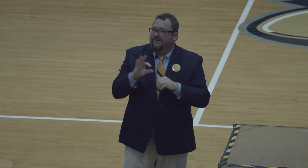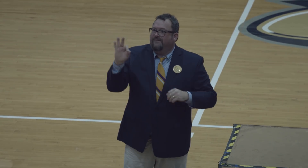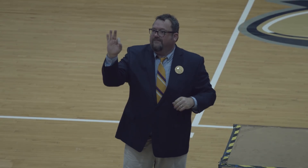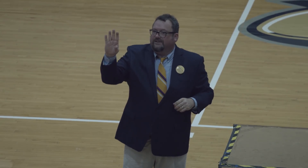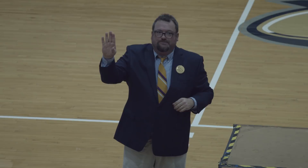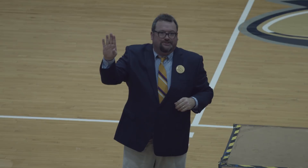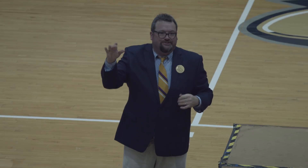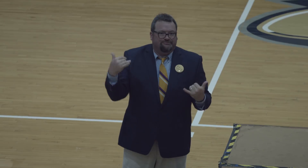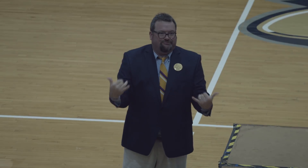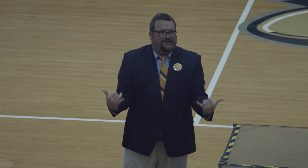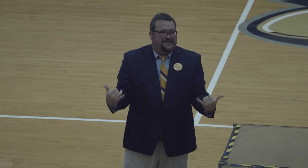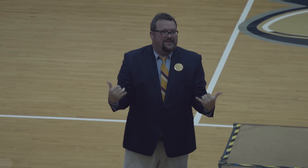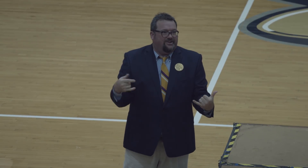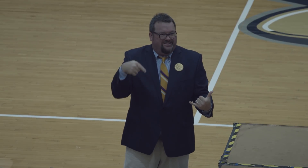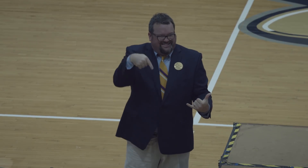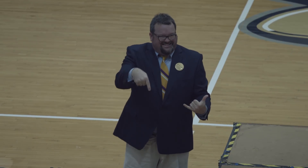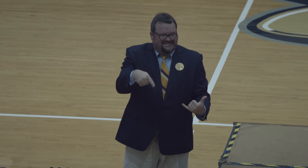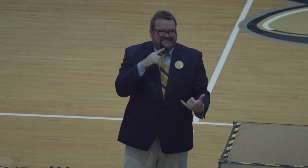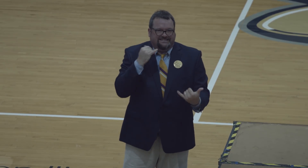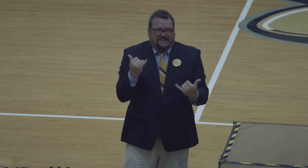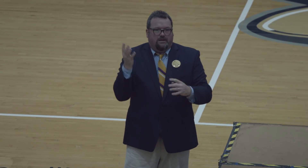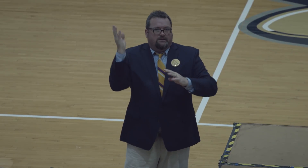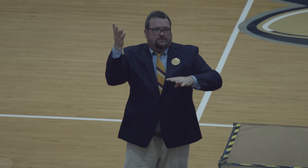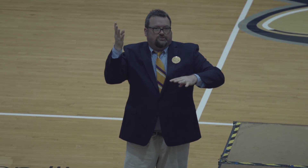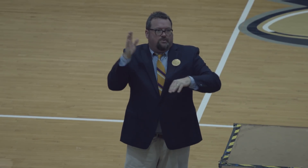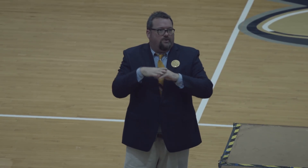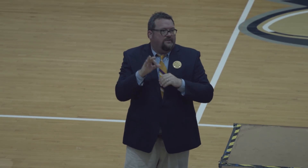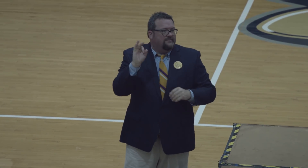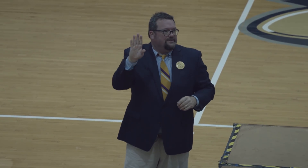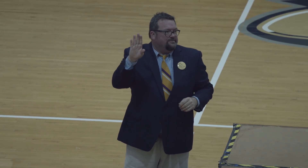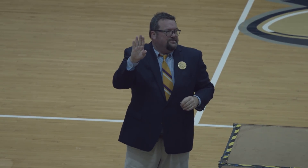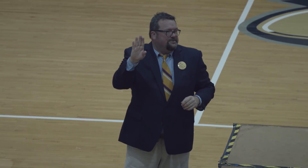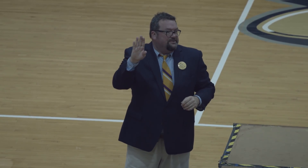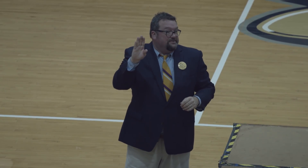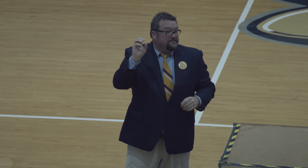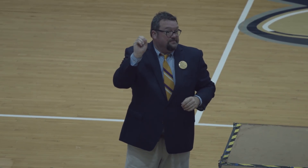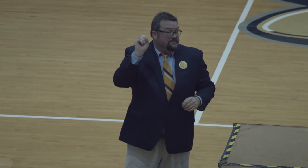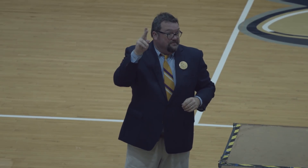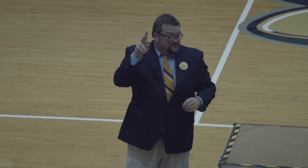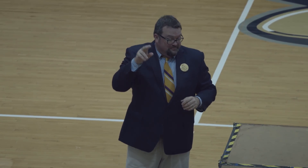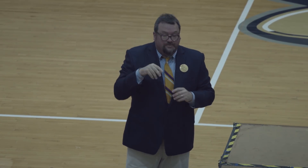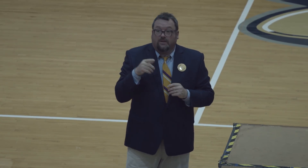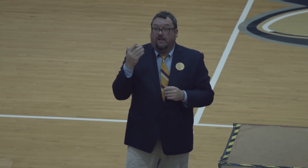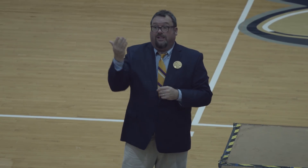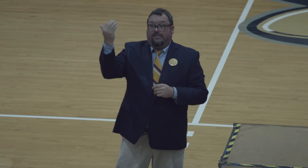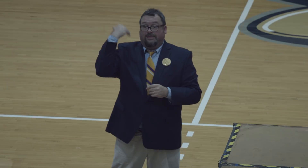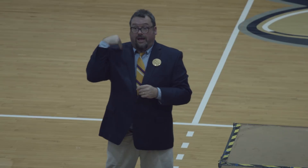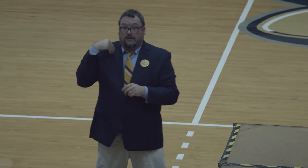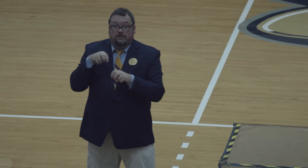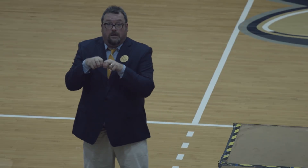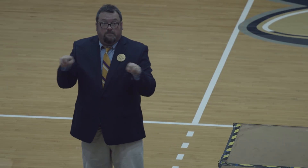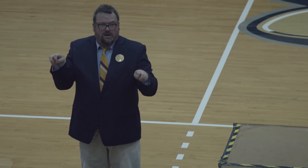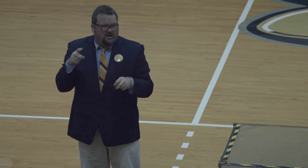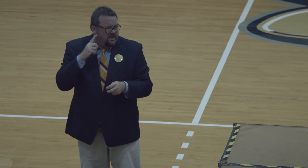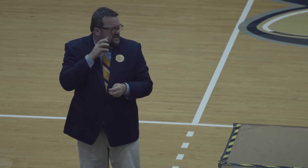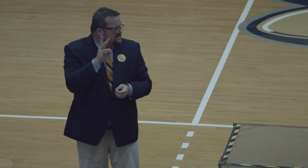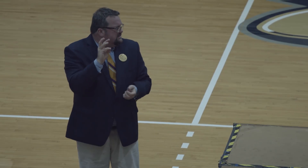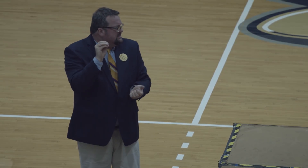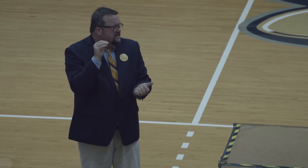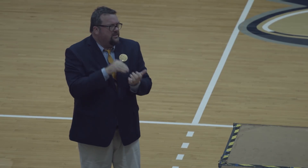You are all famous right now. Facebook Live is streaming this as we gather. And our last